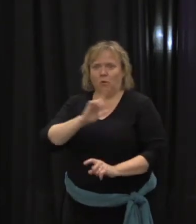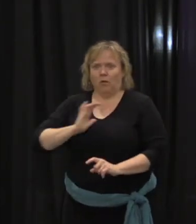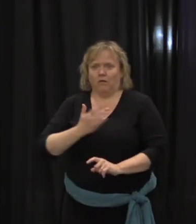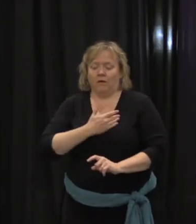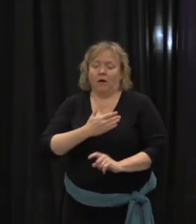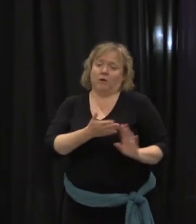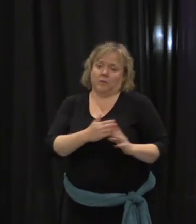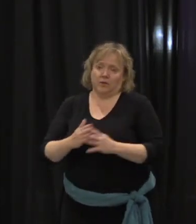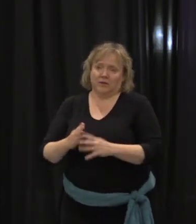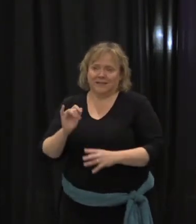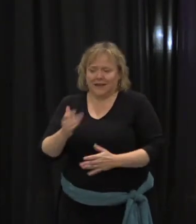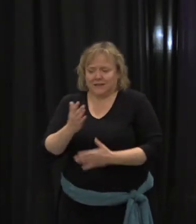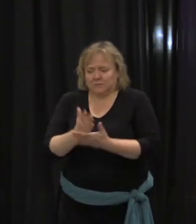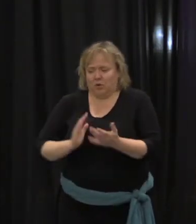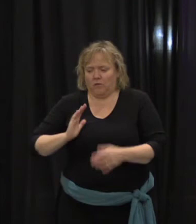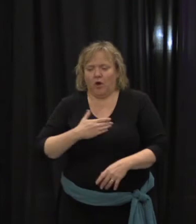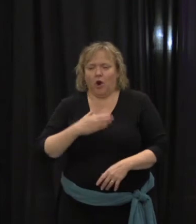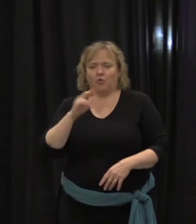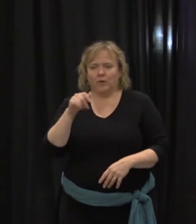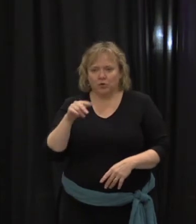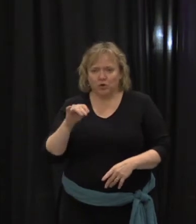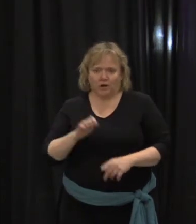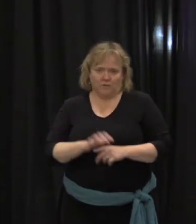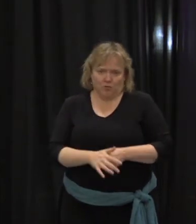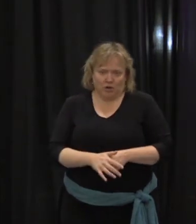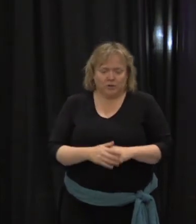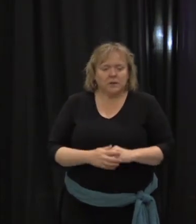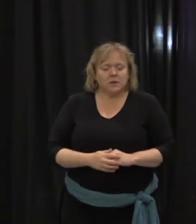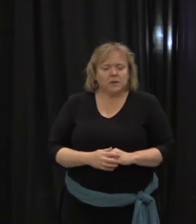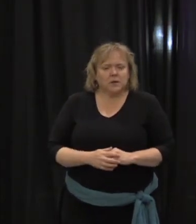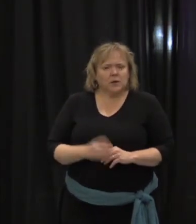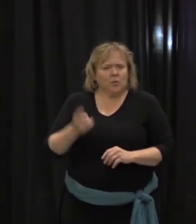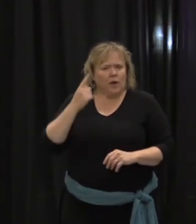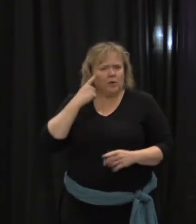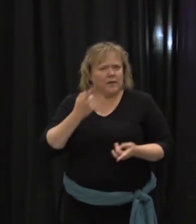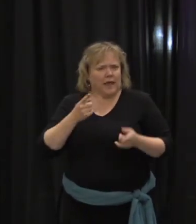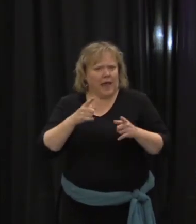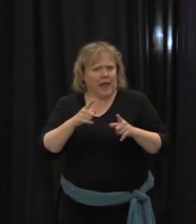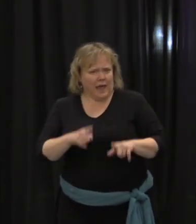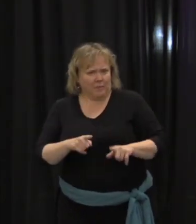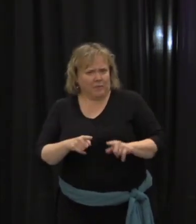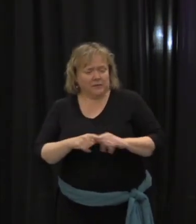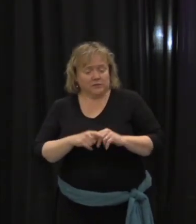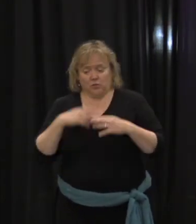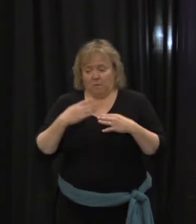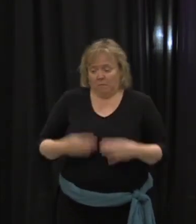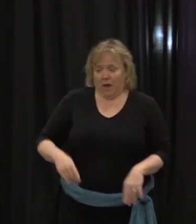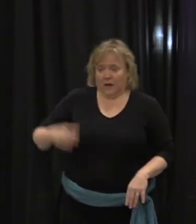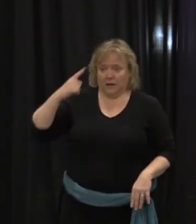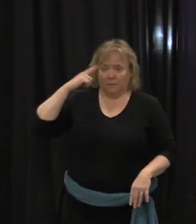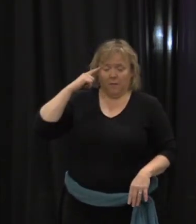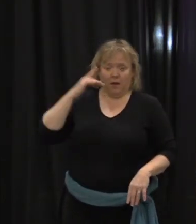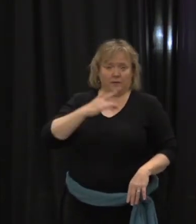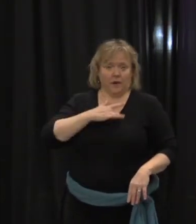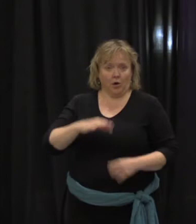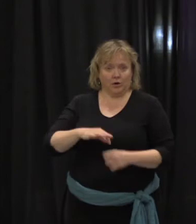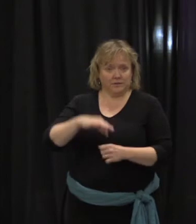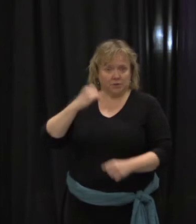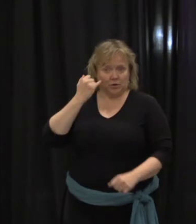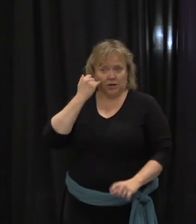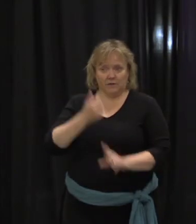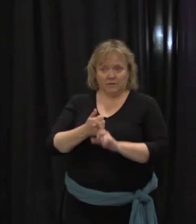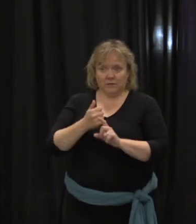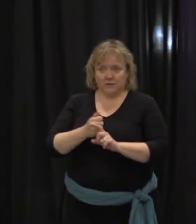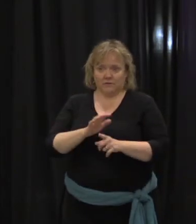part of reproductive oppression. What do you think happens to body, minds, hearts, and spirits that are living under oppression